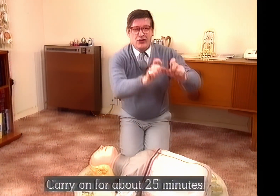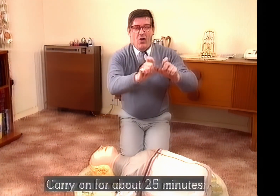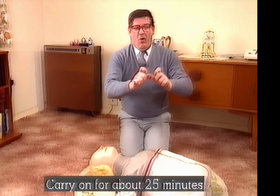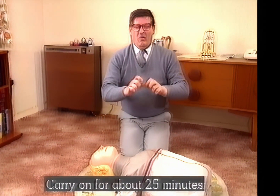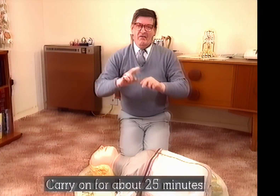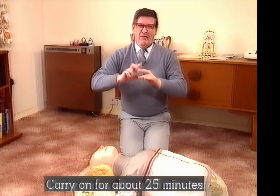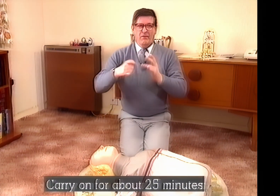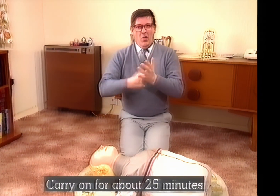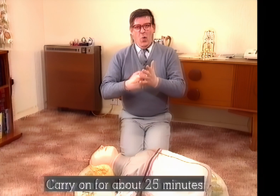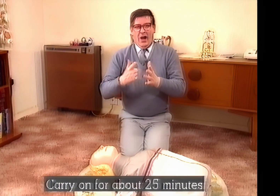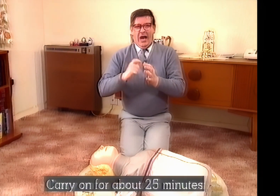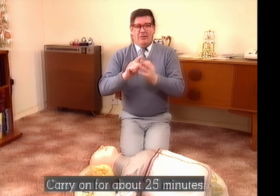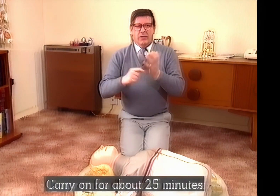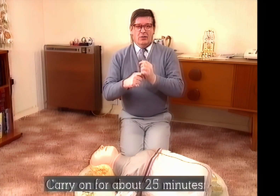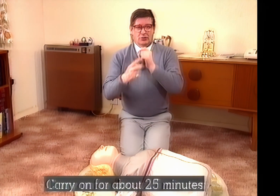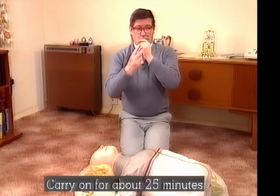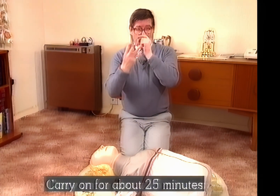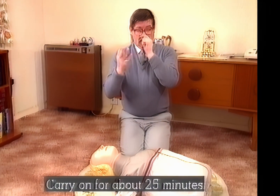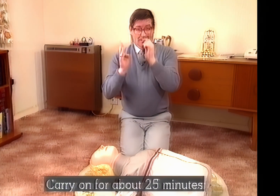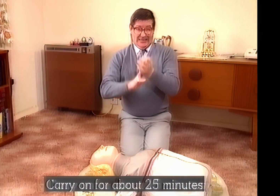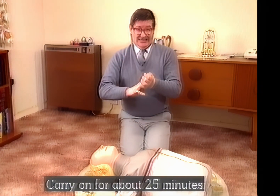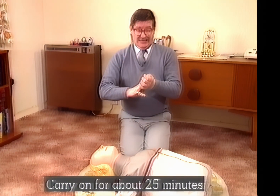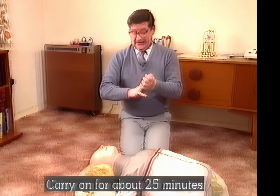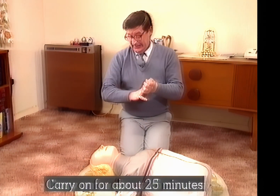Carry on for about 25 minutes.